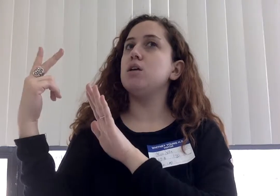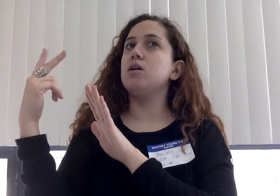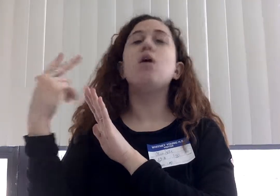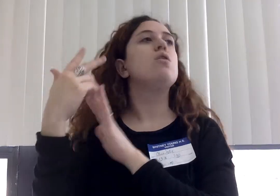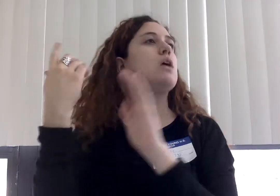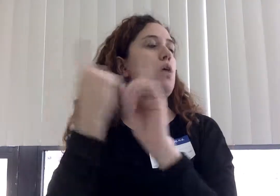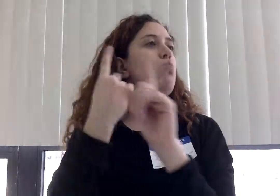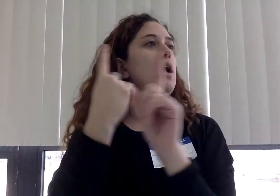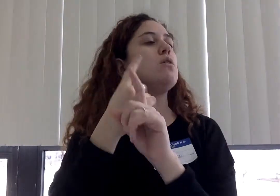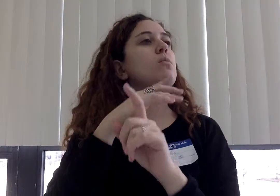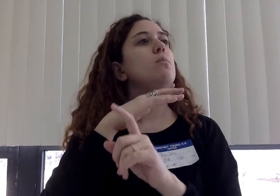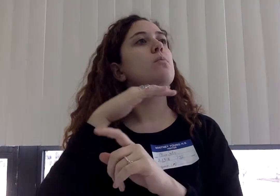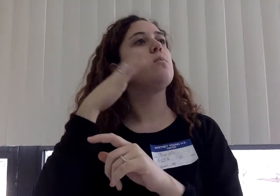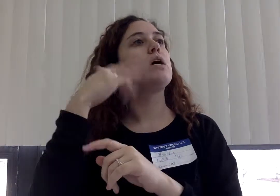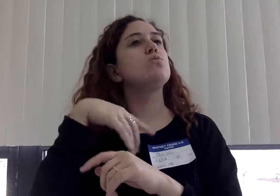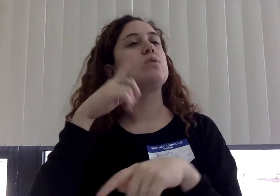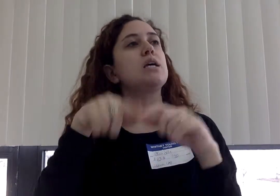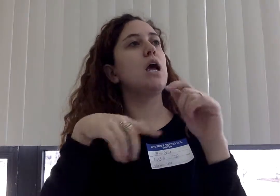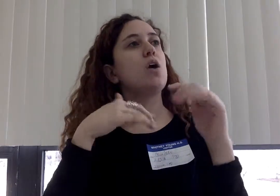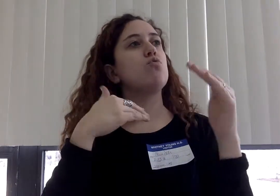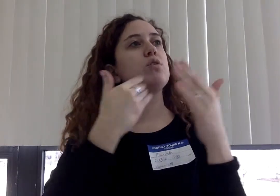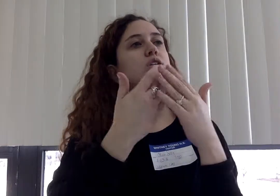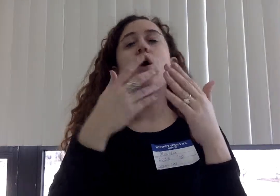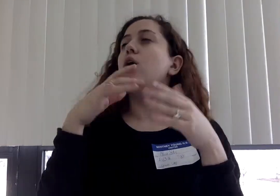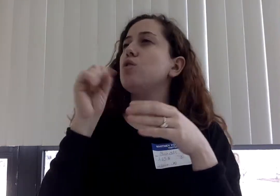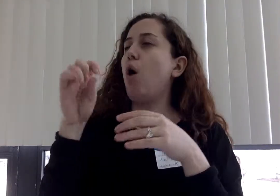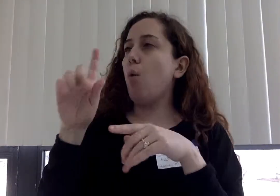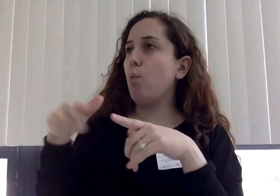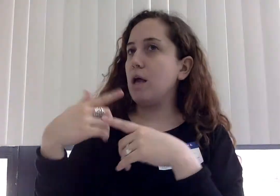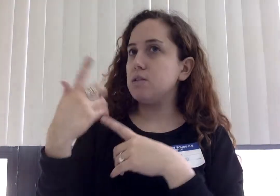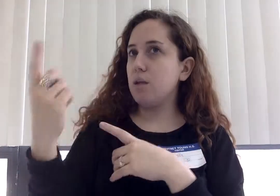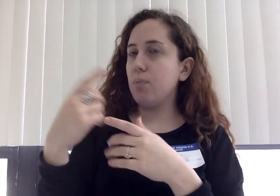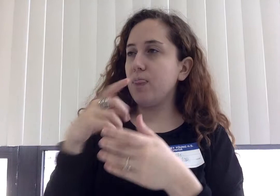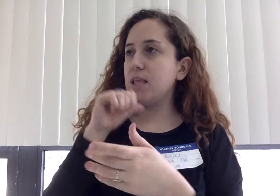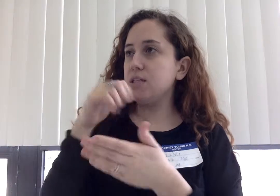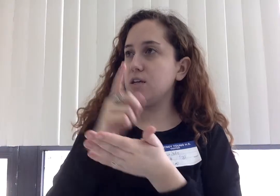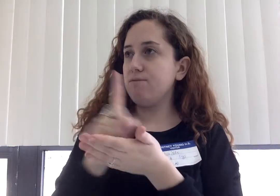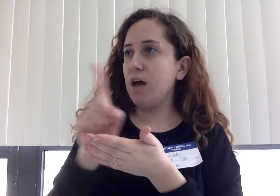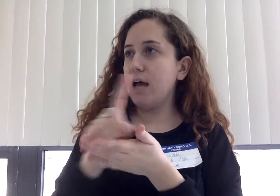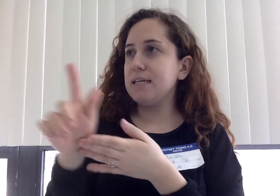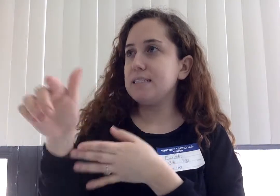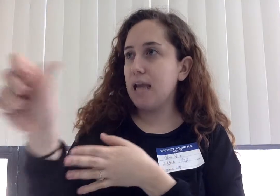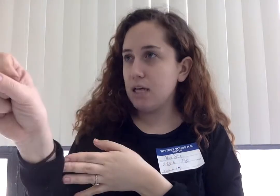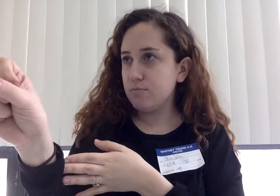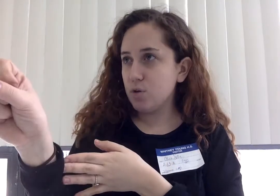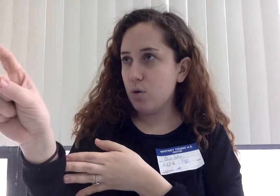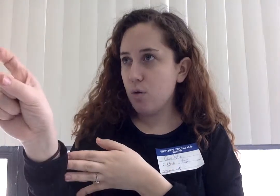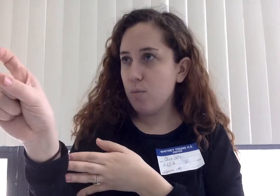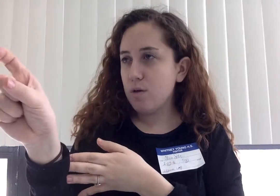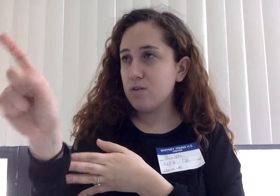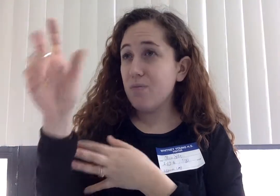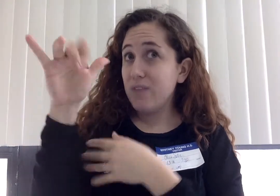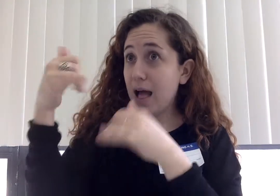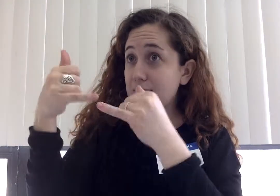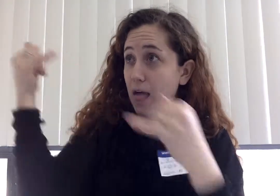reach. So when something's undefined, it's an asymptote. Like that line would be an asymptote. Yes.